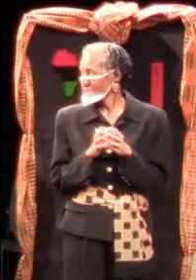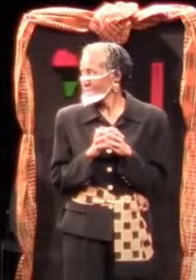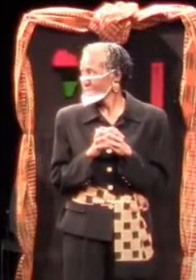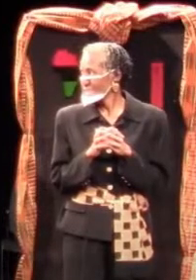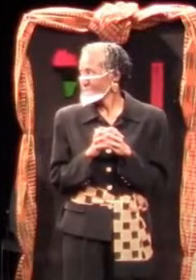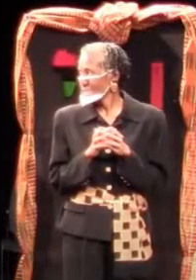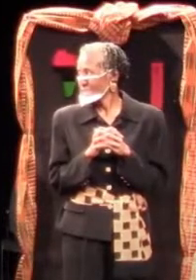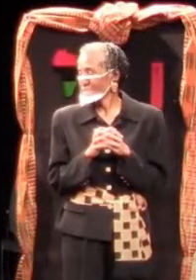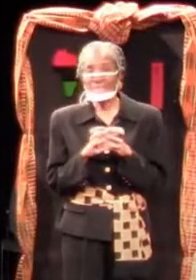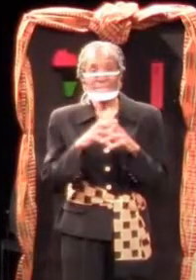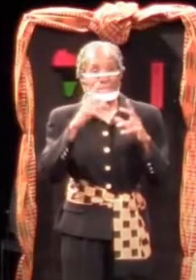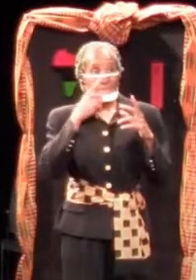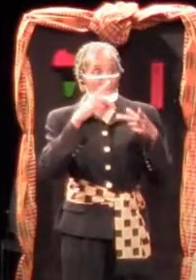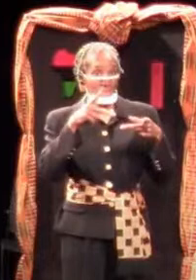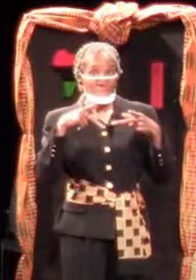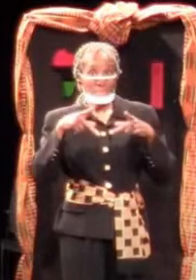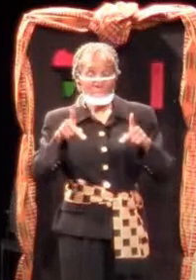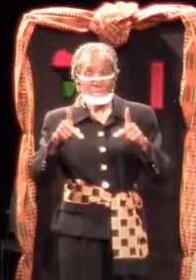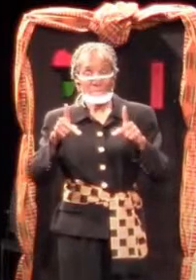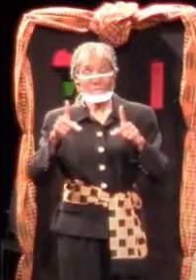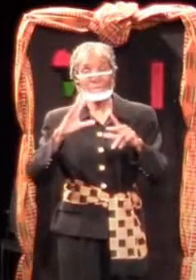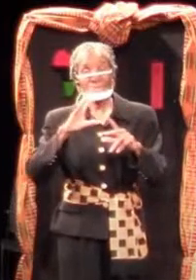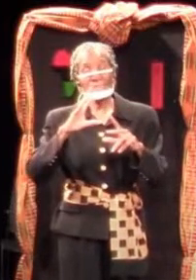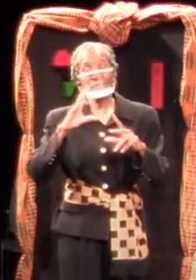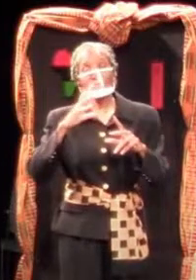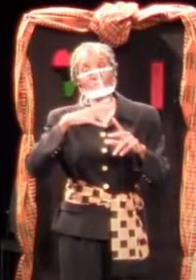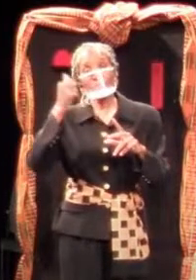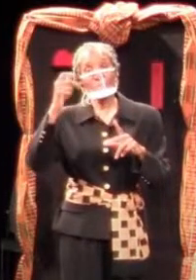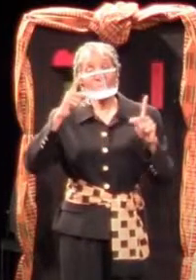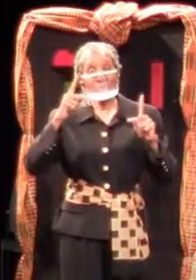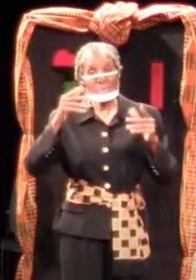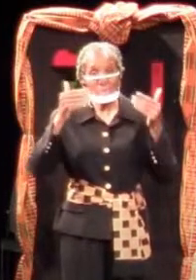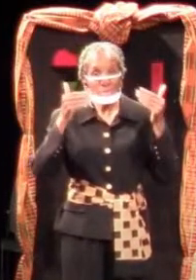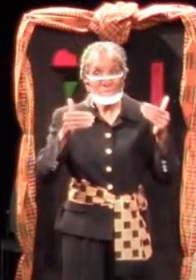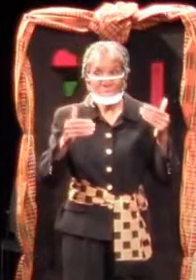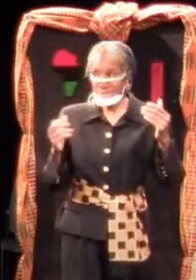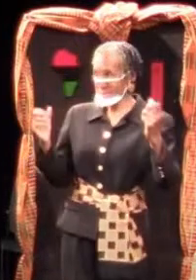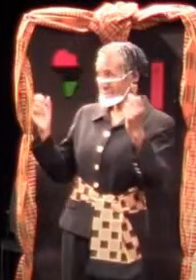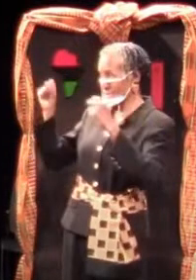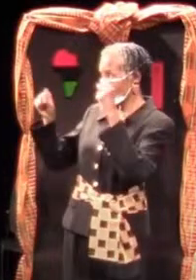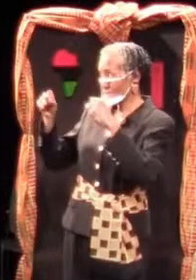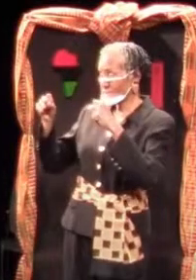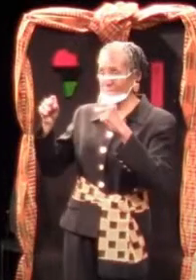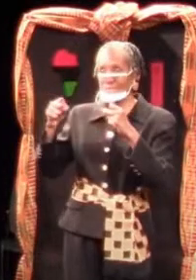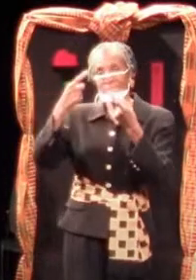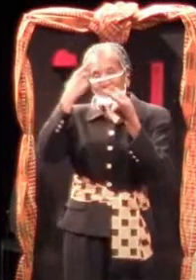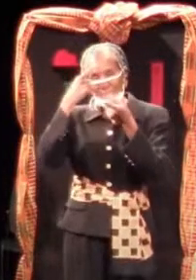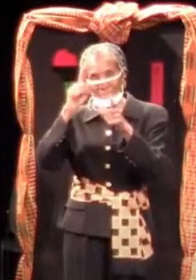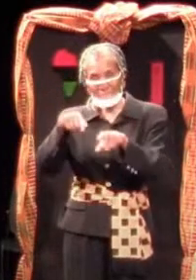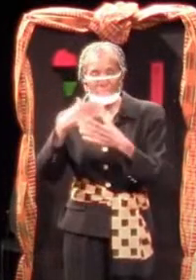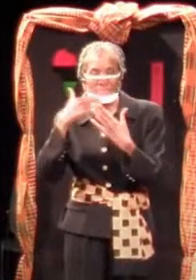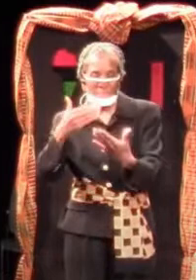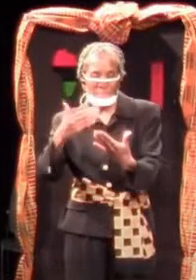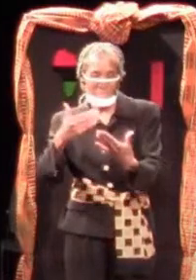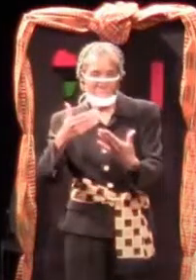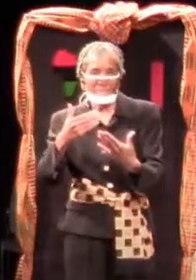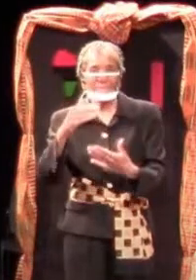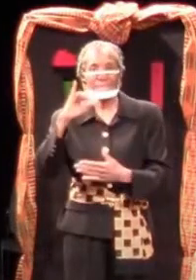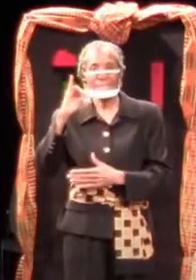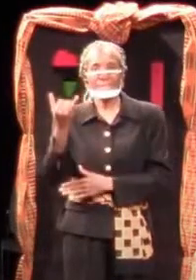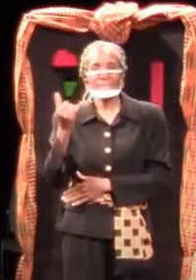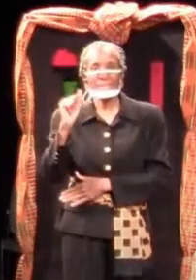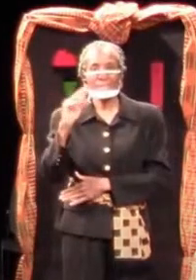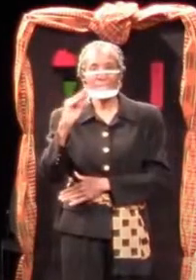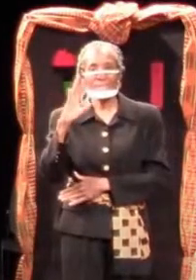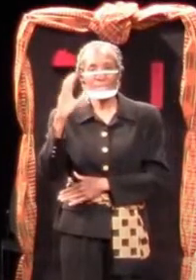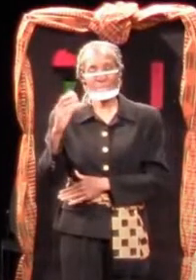May I have permission from my elders to proceed? Yes. Yes. Asante Sana. Jambo,